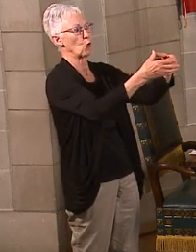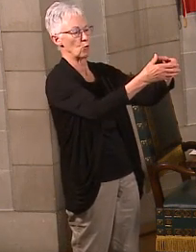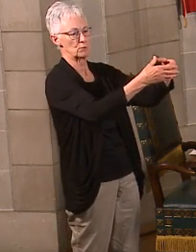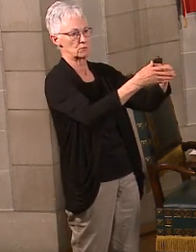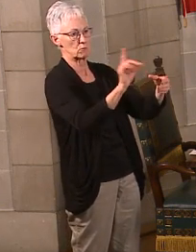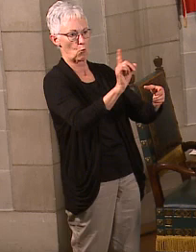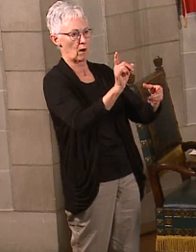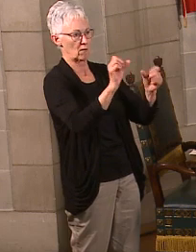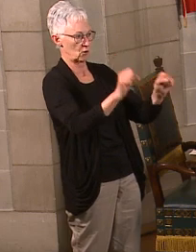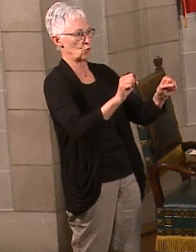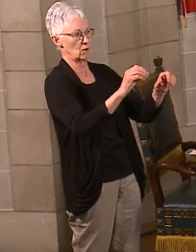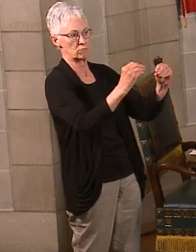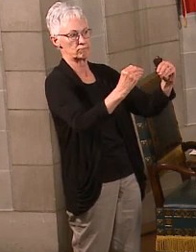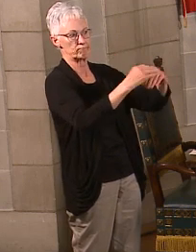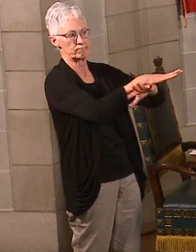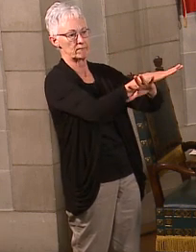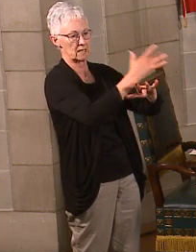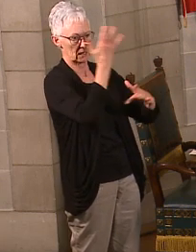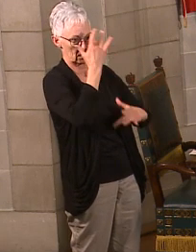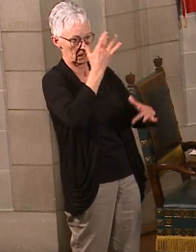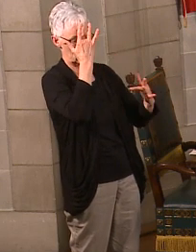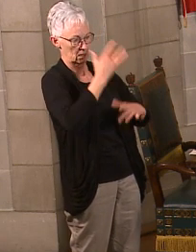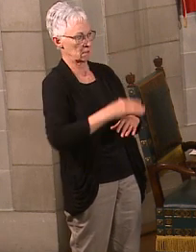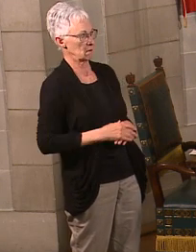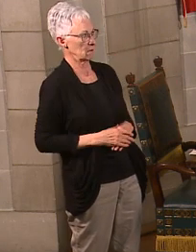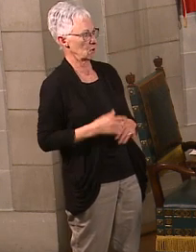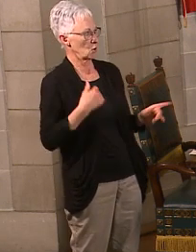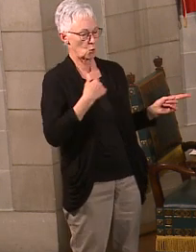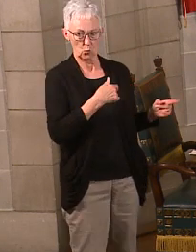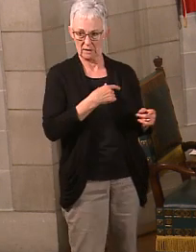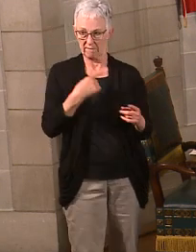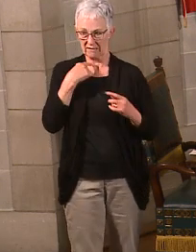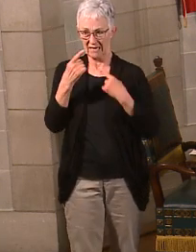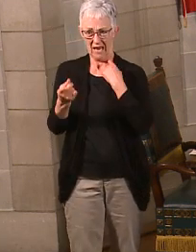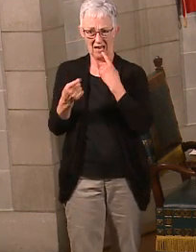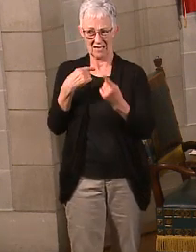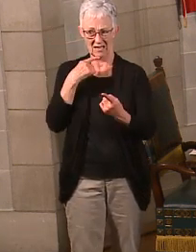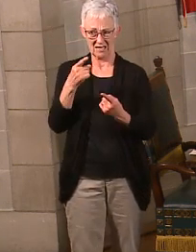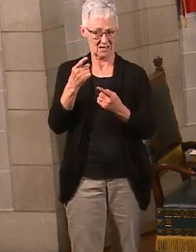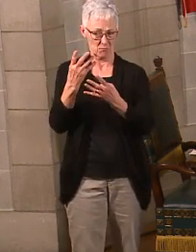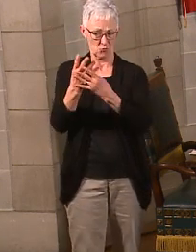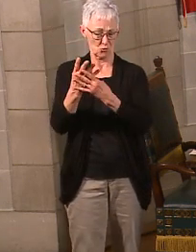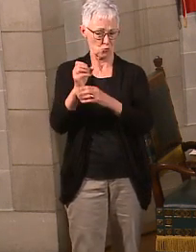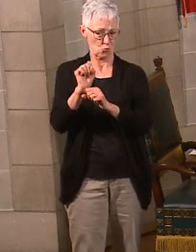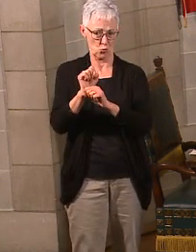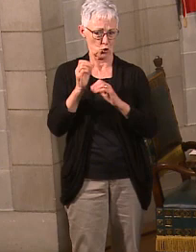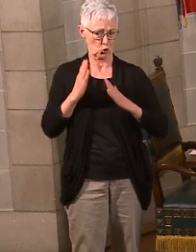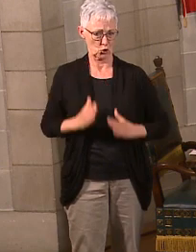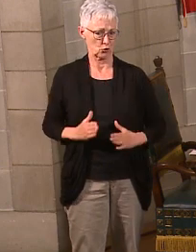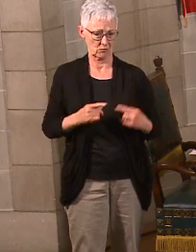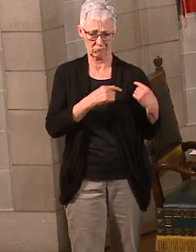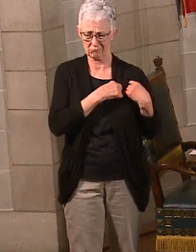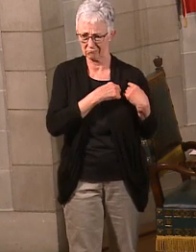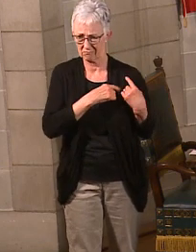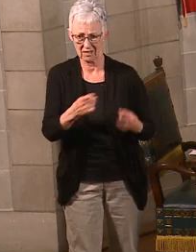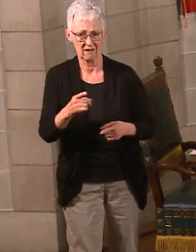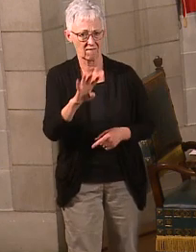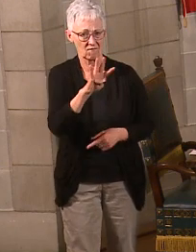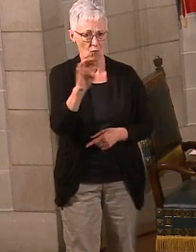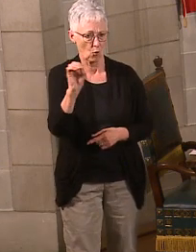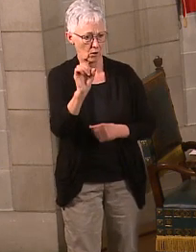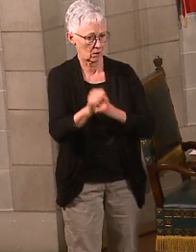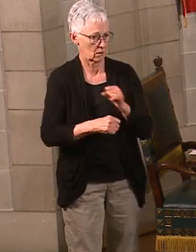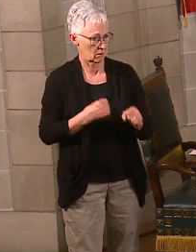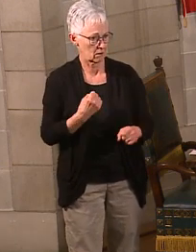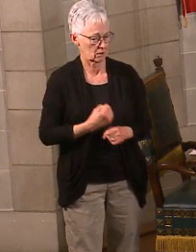telling corrections workers now for almost 40 years. It was just starting to kind of come to life when I started in this business. And that's be really